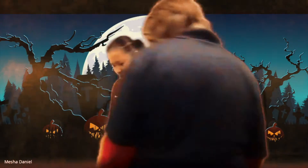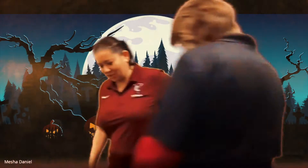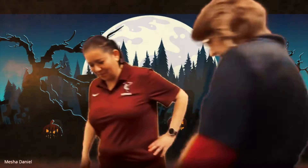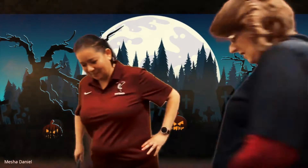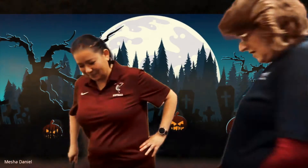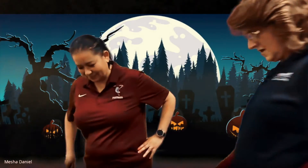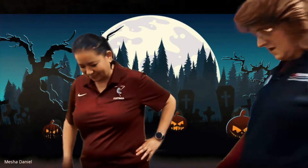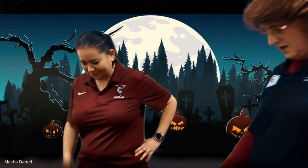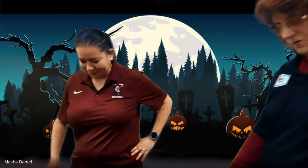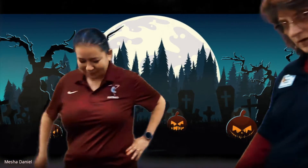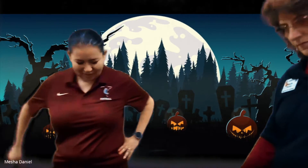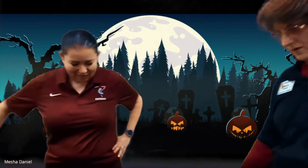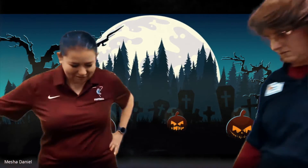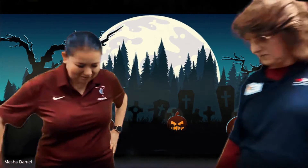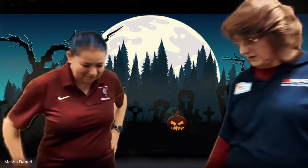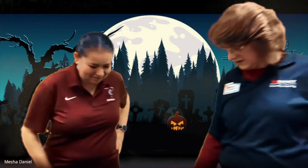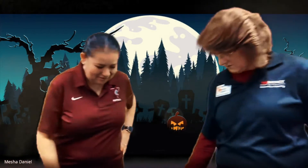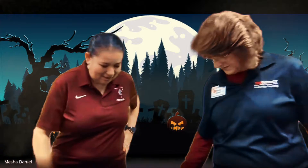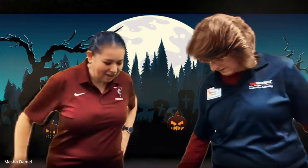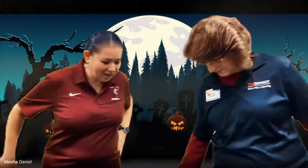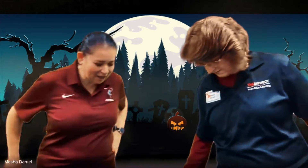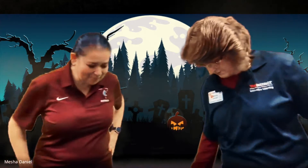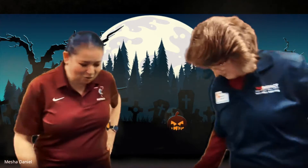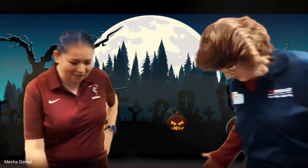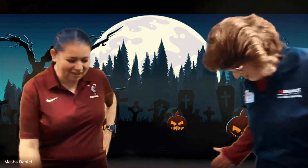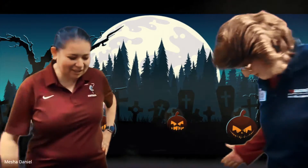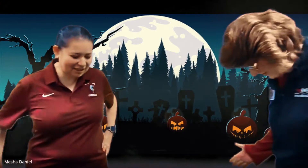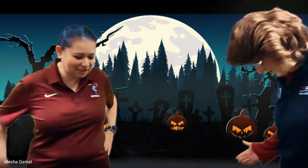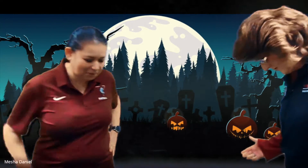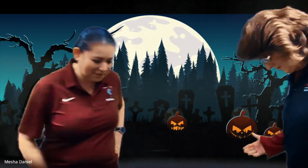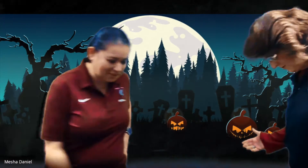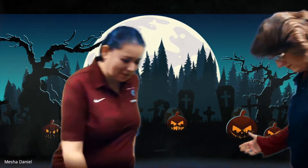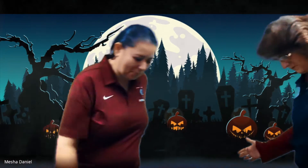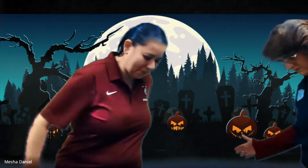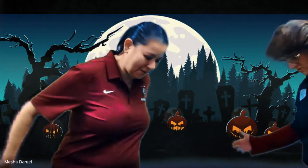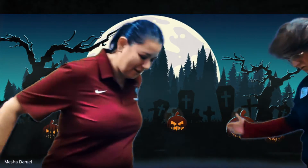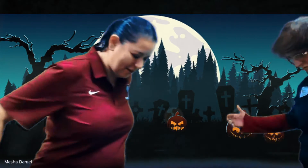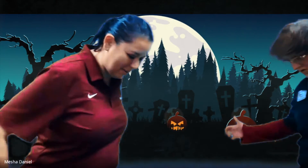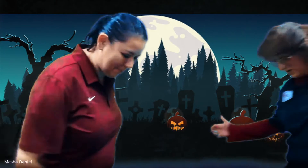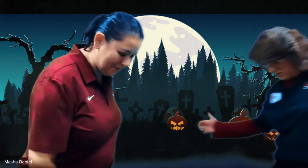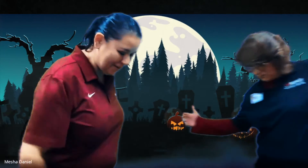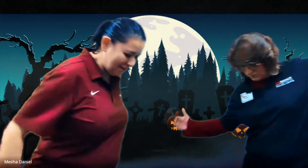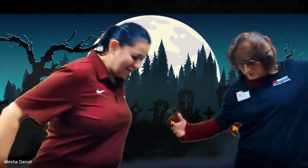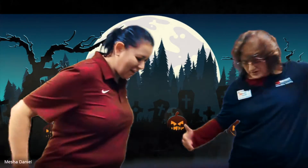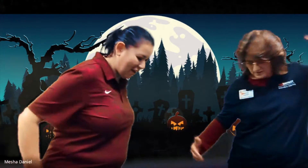Misha. Hey, what are you doing there? I'm trying to clean this place up. Whoa. Okay.